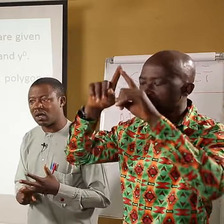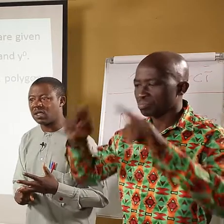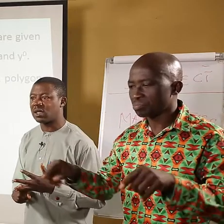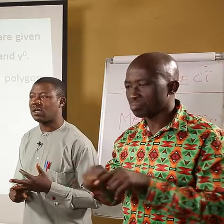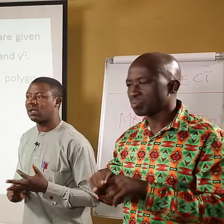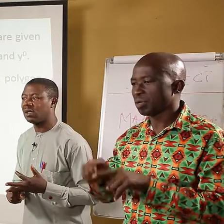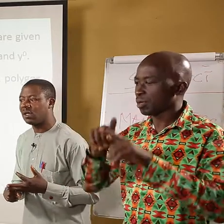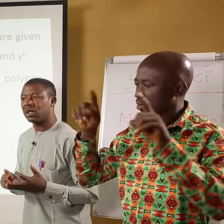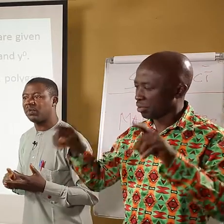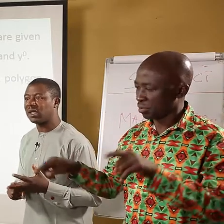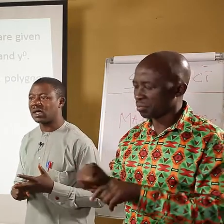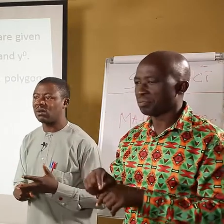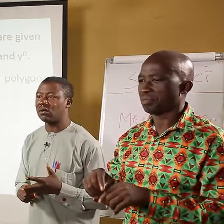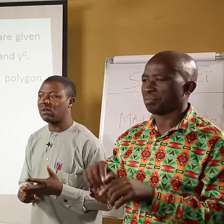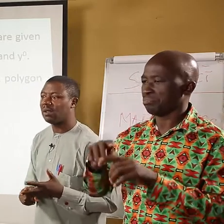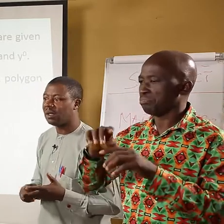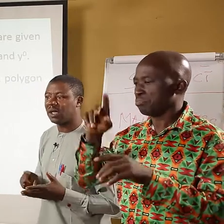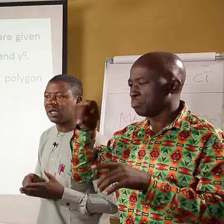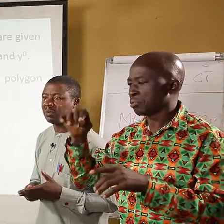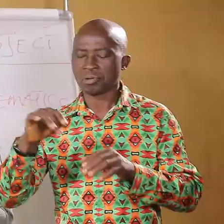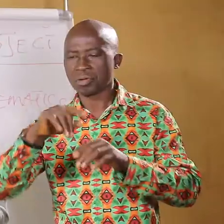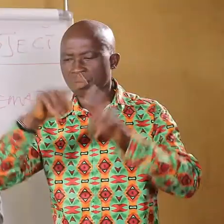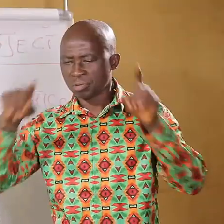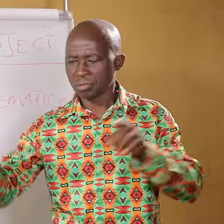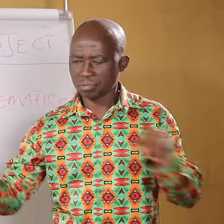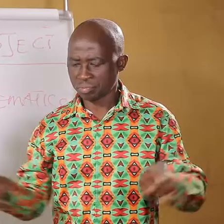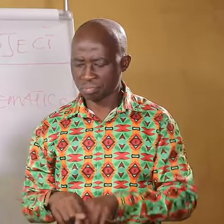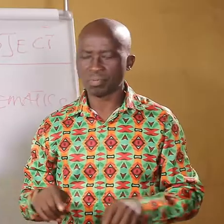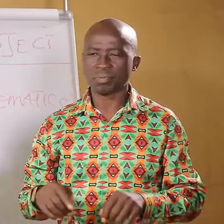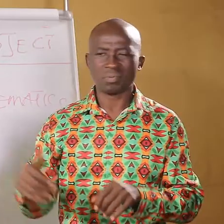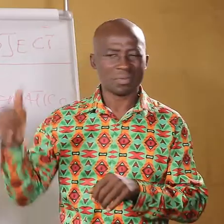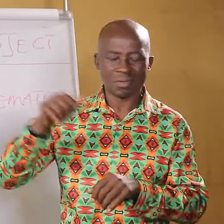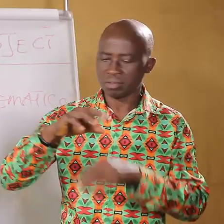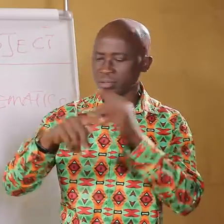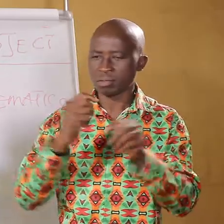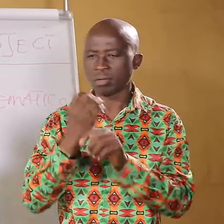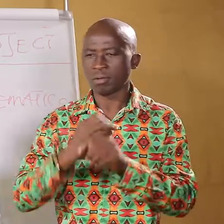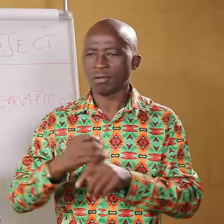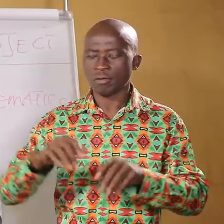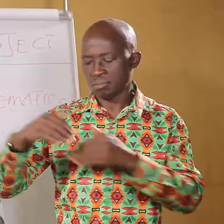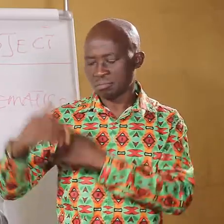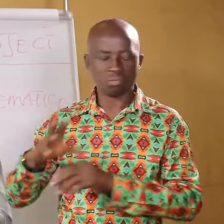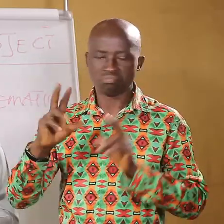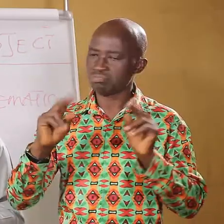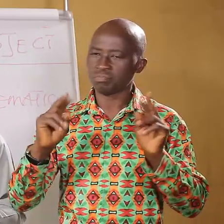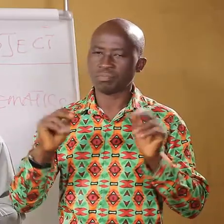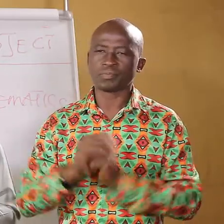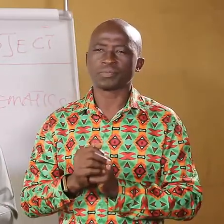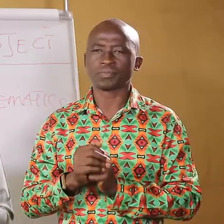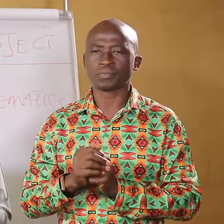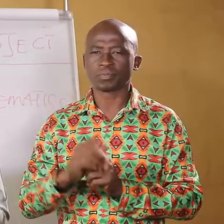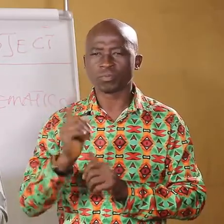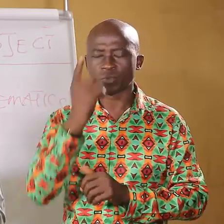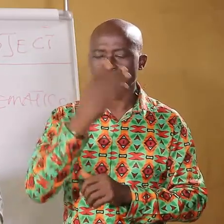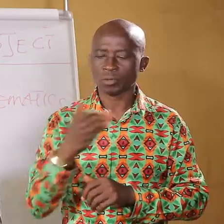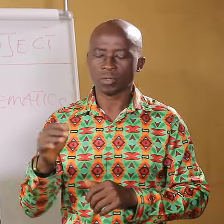a quadrilateral, a pentagon, a heptagon, and any type of polygon. It wasn't spelled out. But one